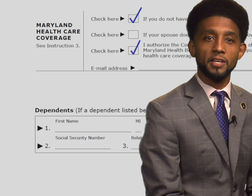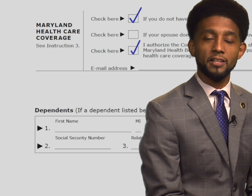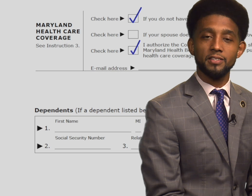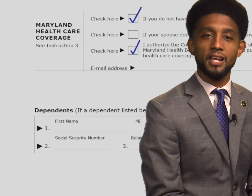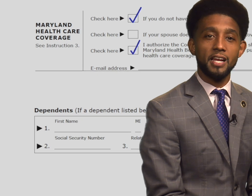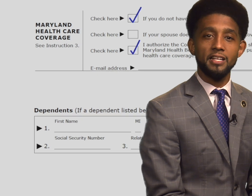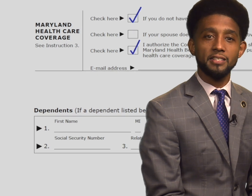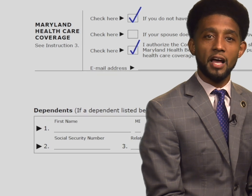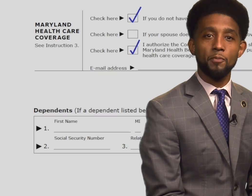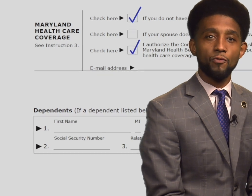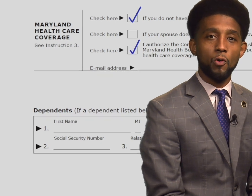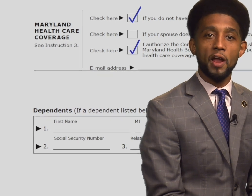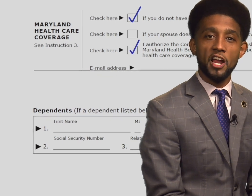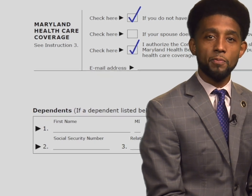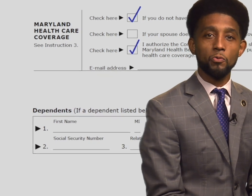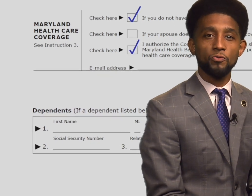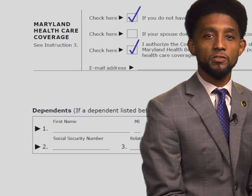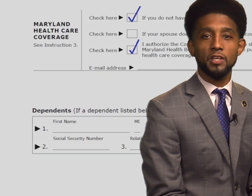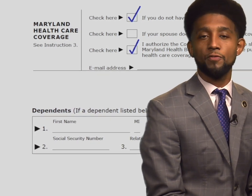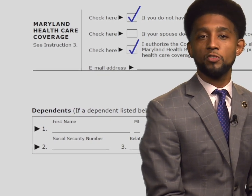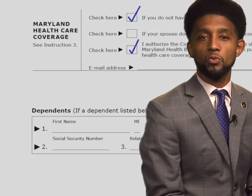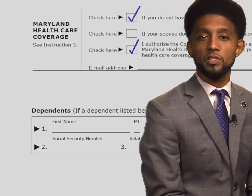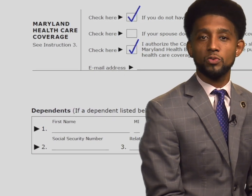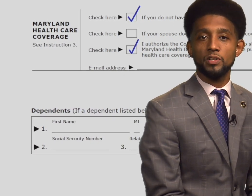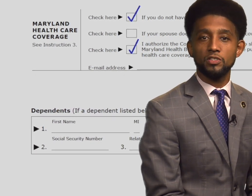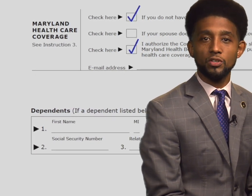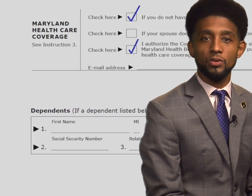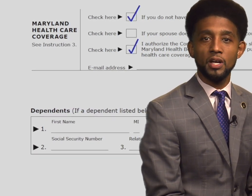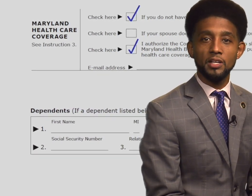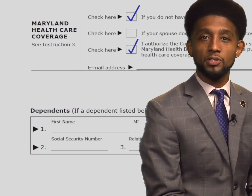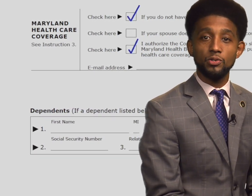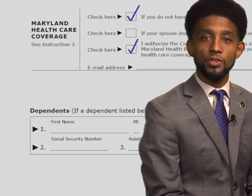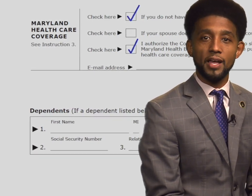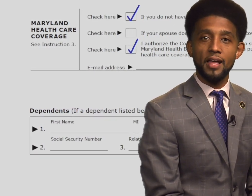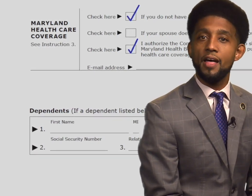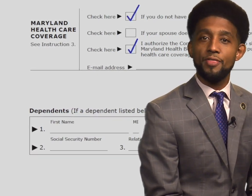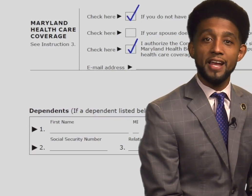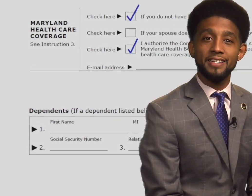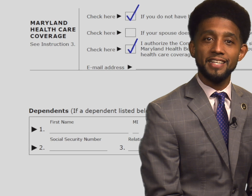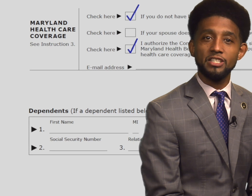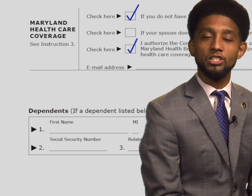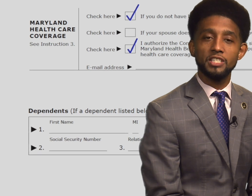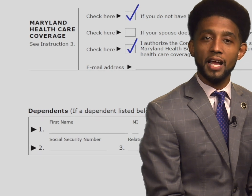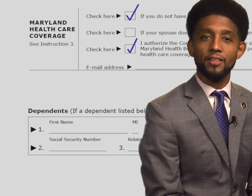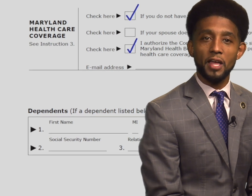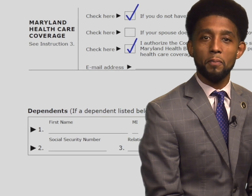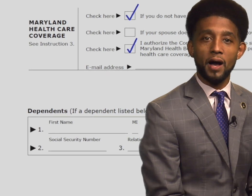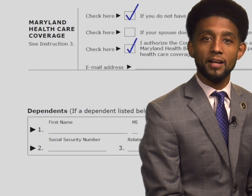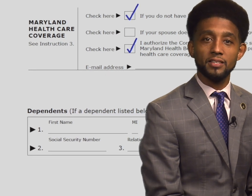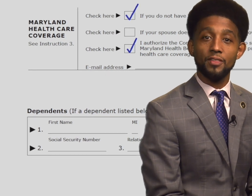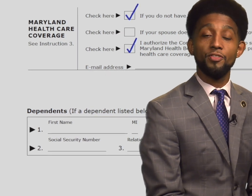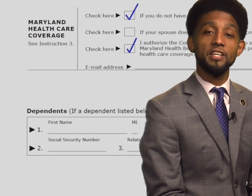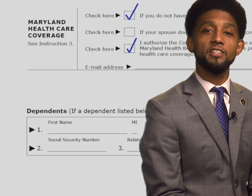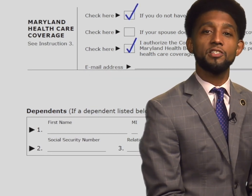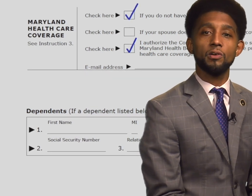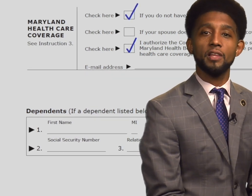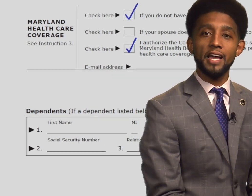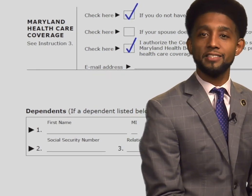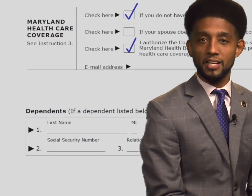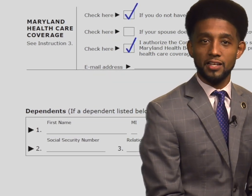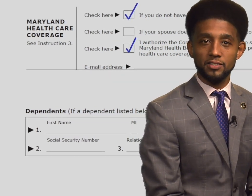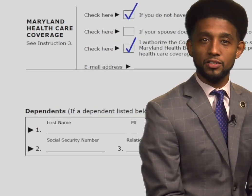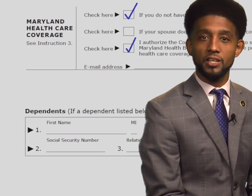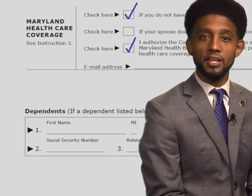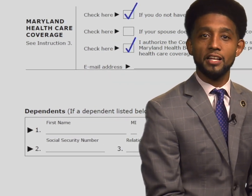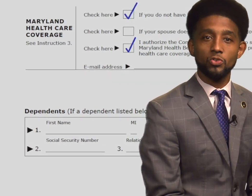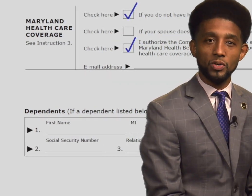file their taxes anytime before April 15th of 2022. To do that, they need to check that box. This is your